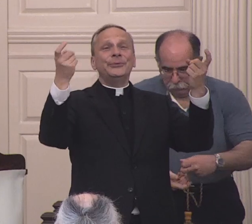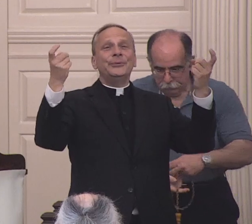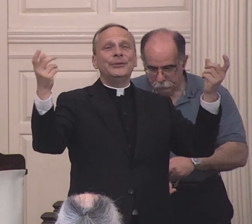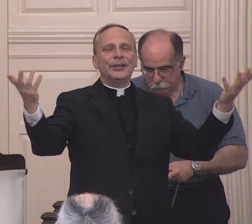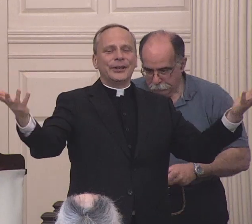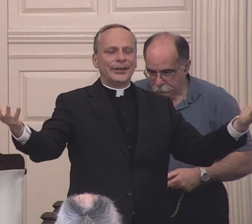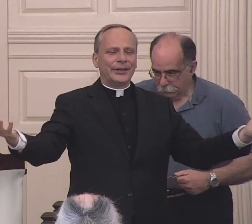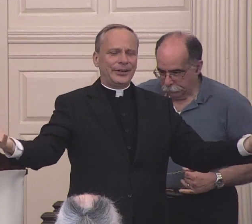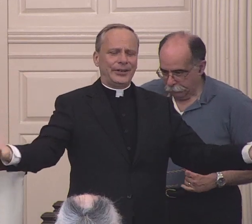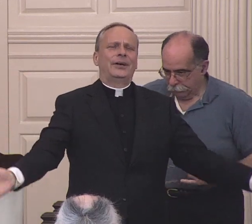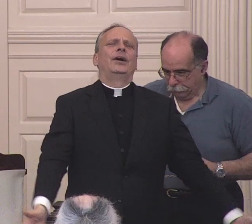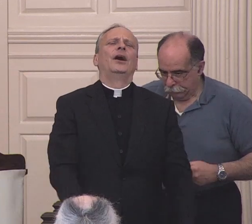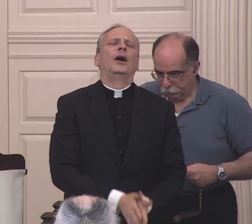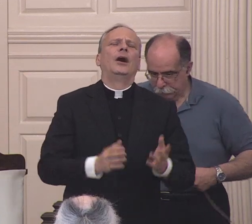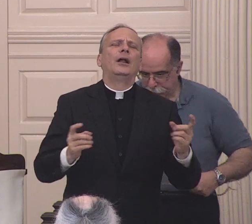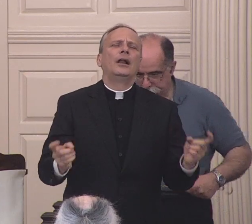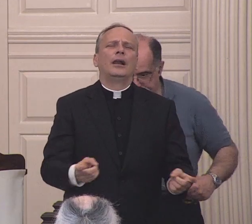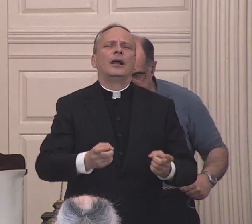alleluia,